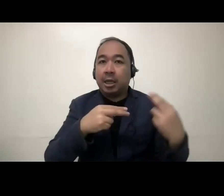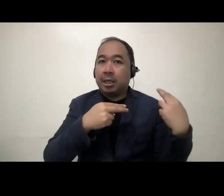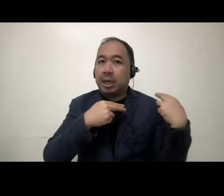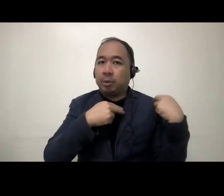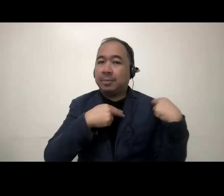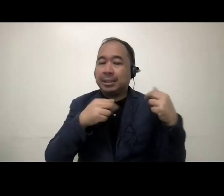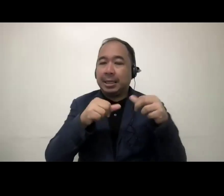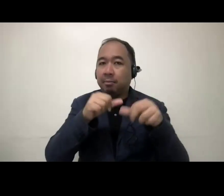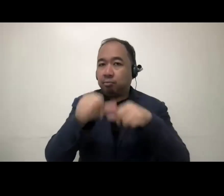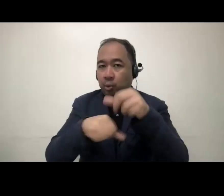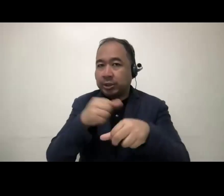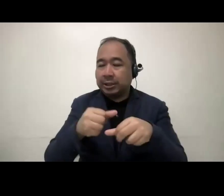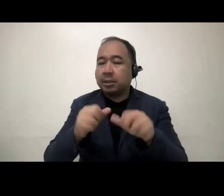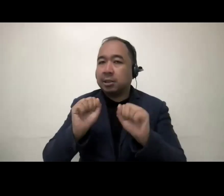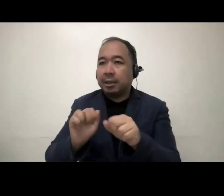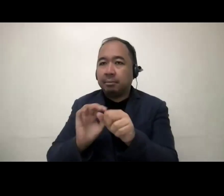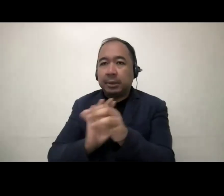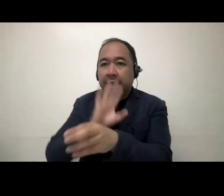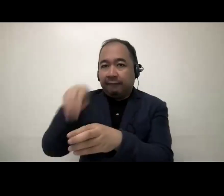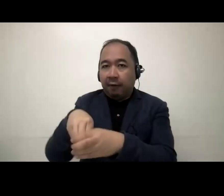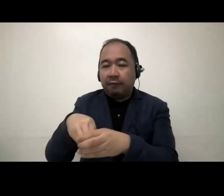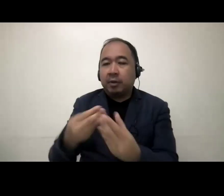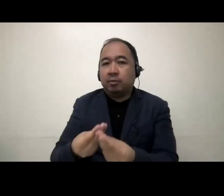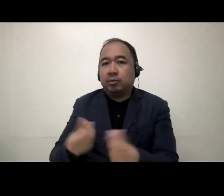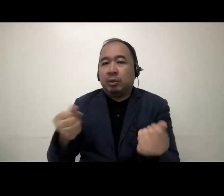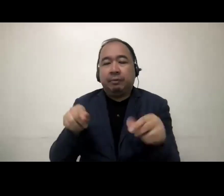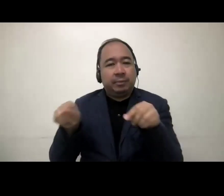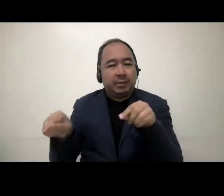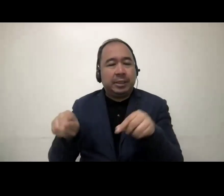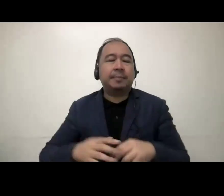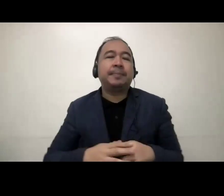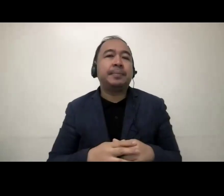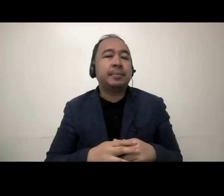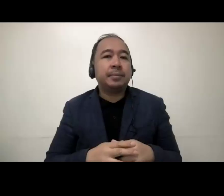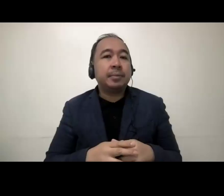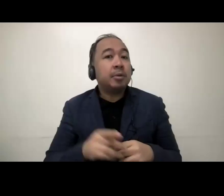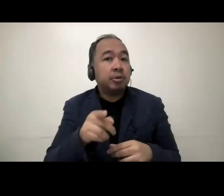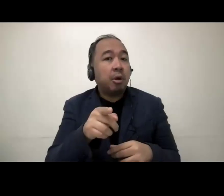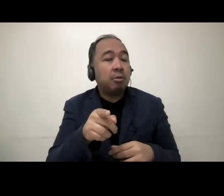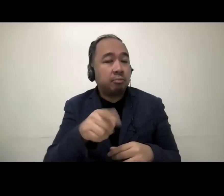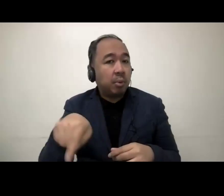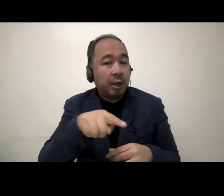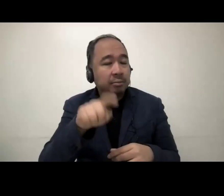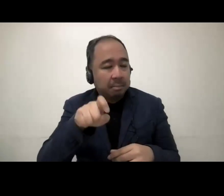in. So we do need to be aware that the moment that you get into